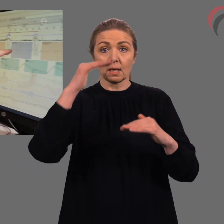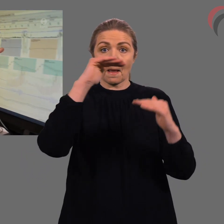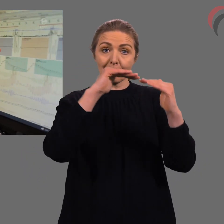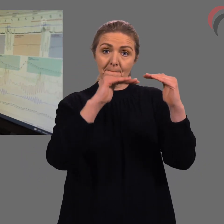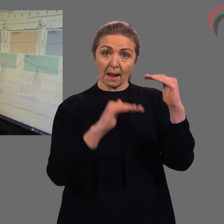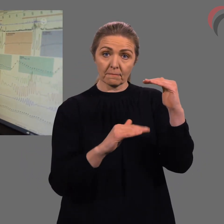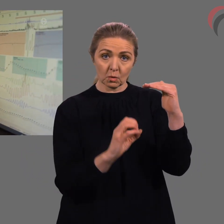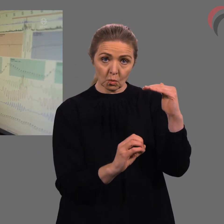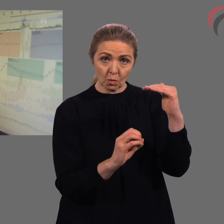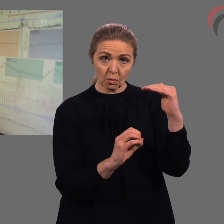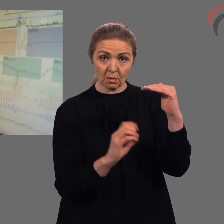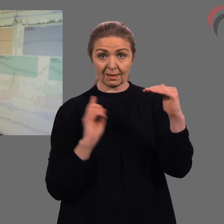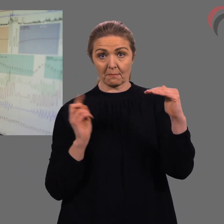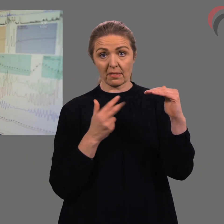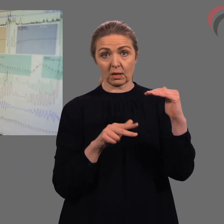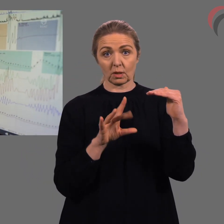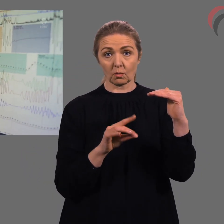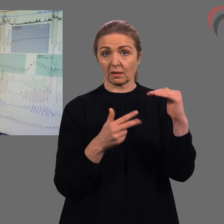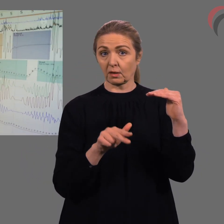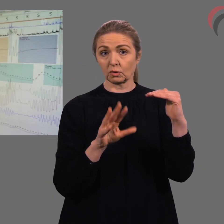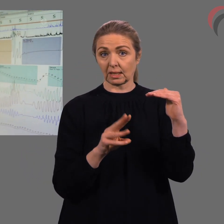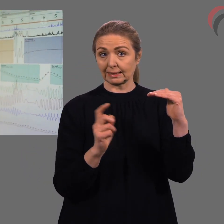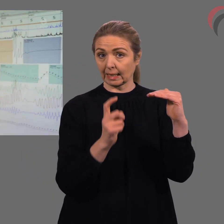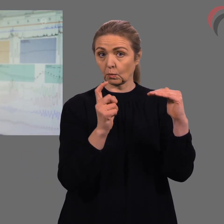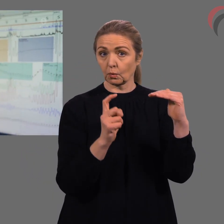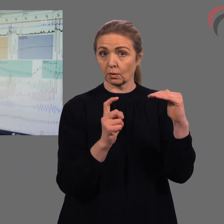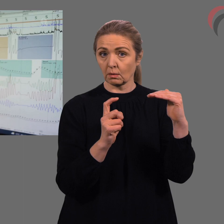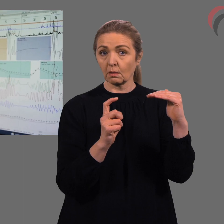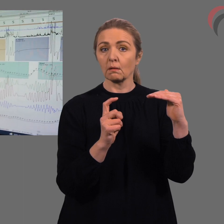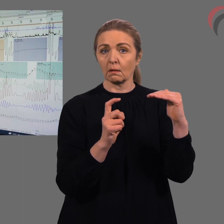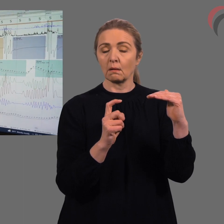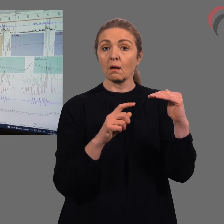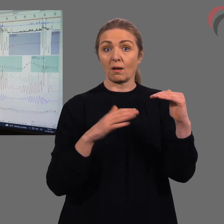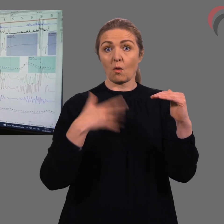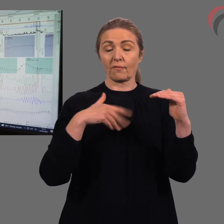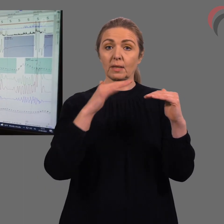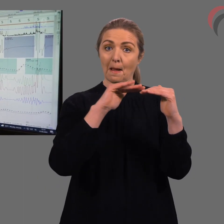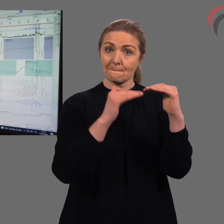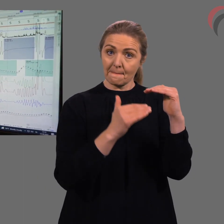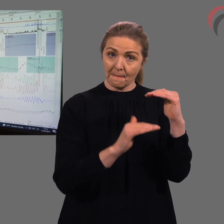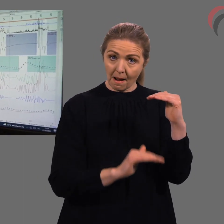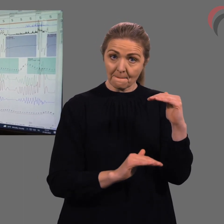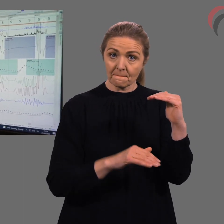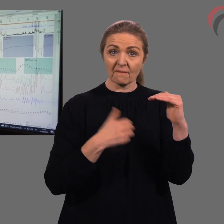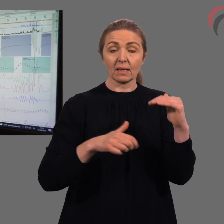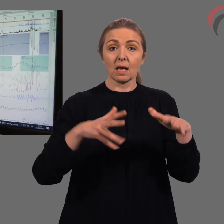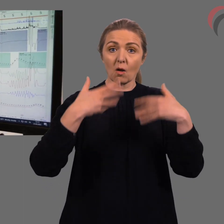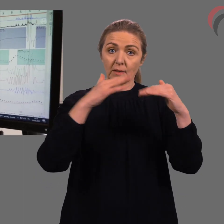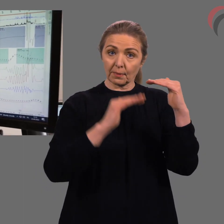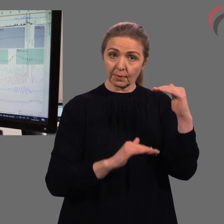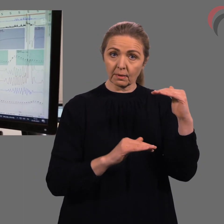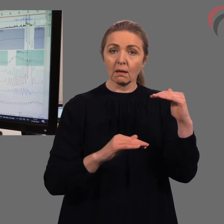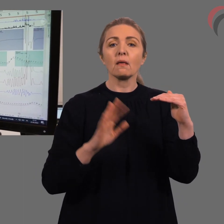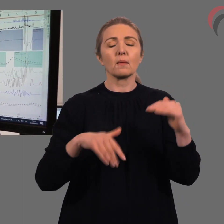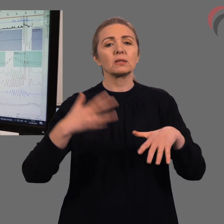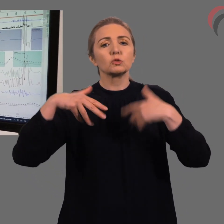dropped to 0 at this point for 38 seconds, 36 seconds. And with that drop in the airflow,